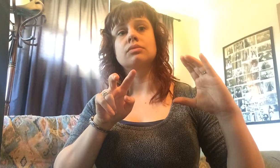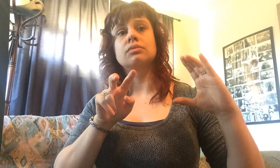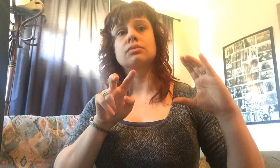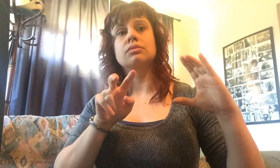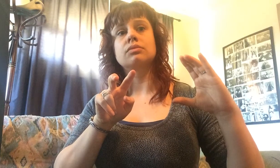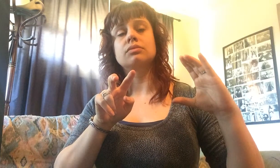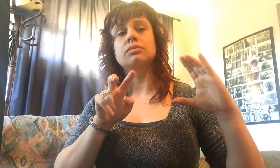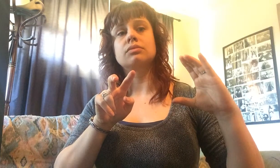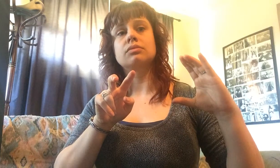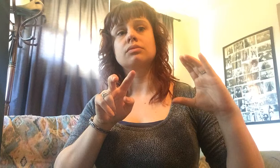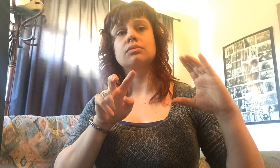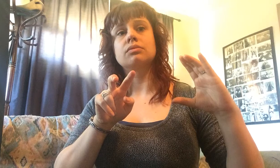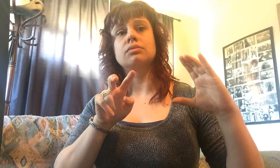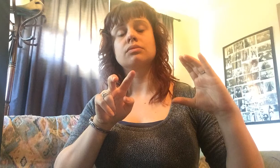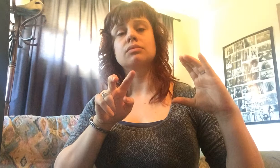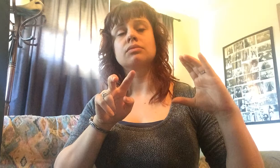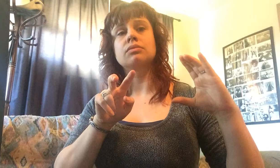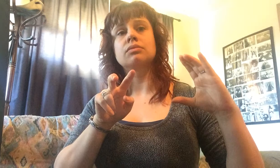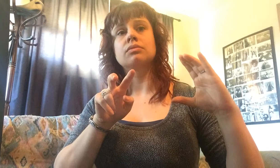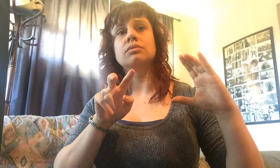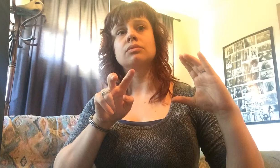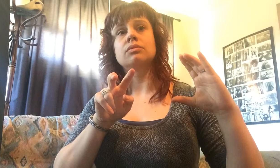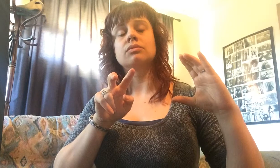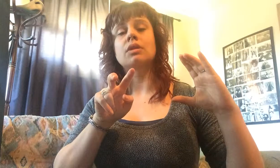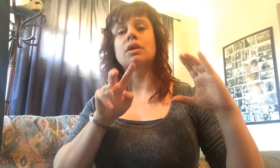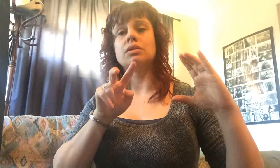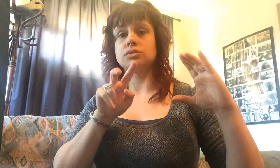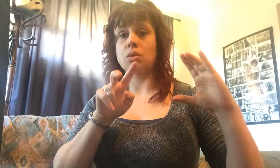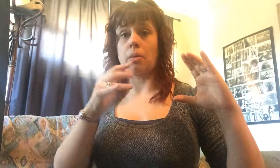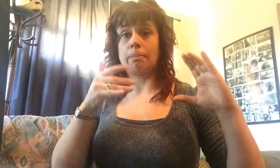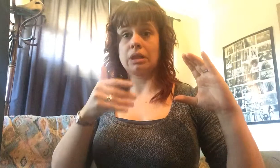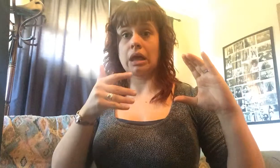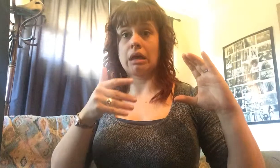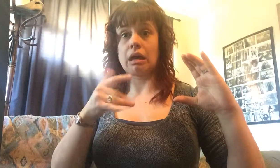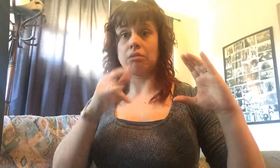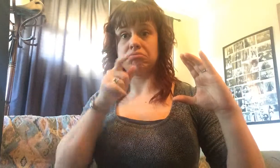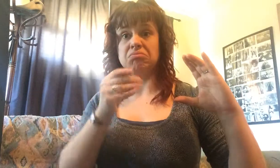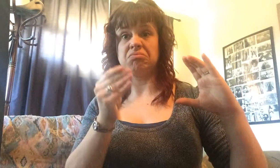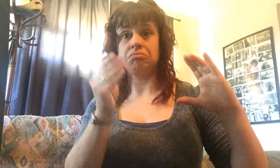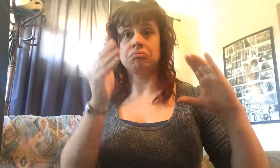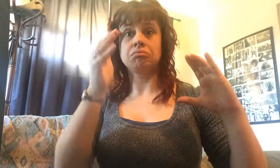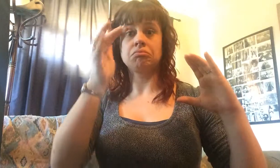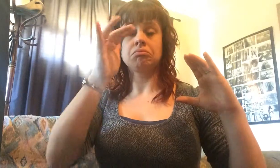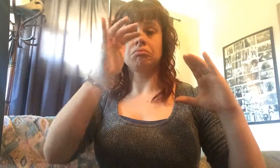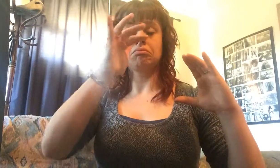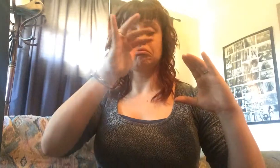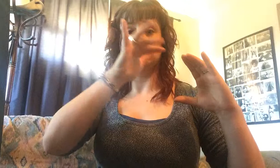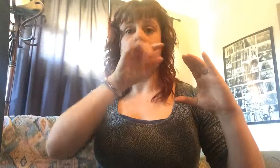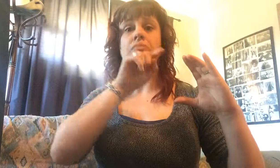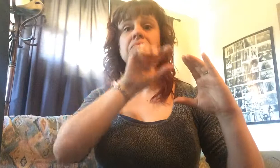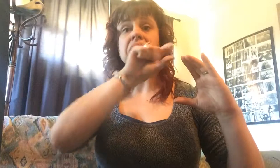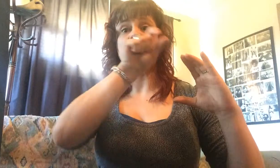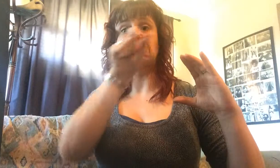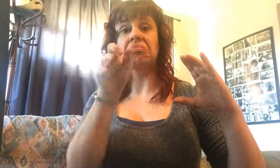up by the pulmonary veins From the pulmonary veins, the blood is going to be drained into the oricus